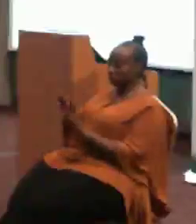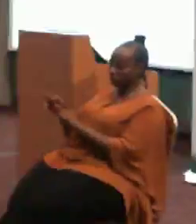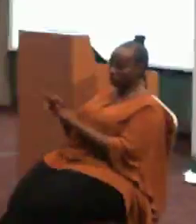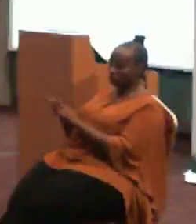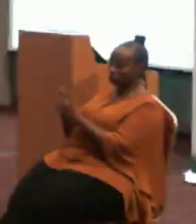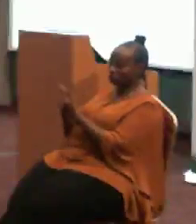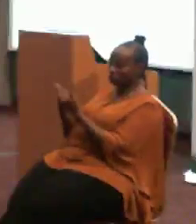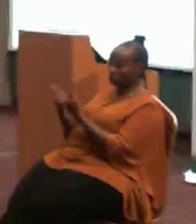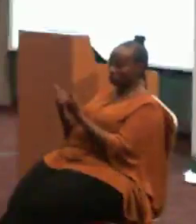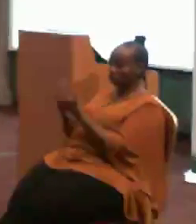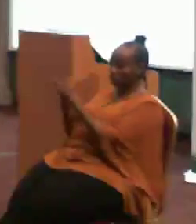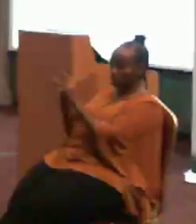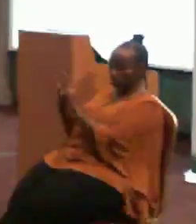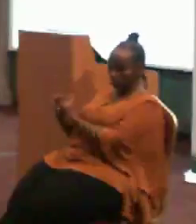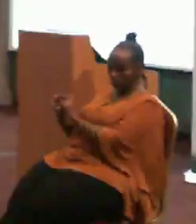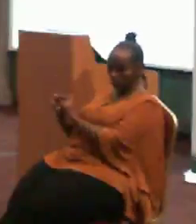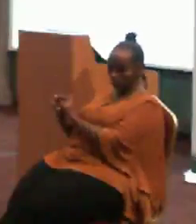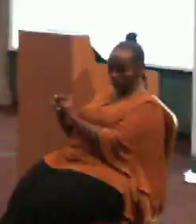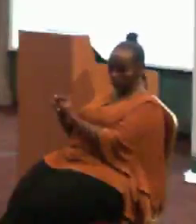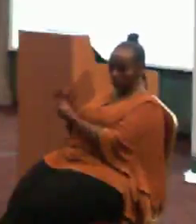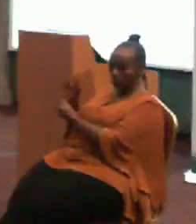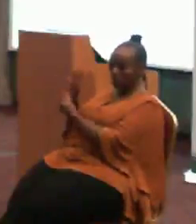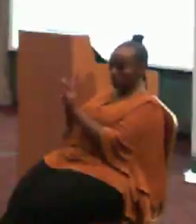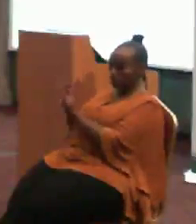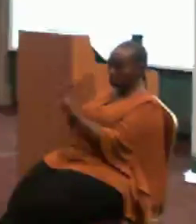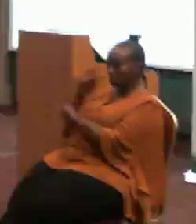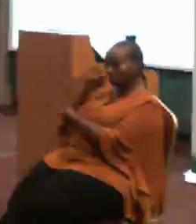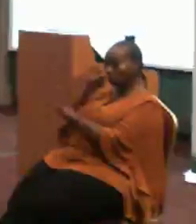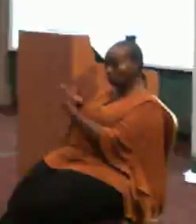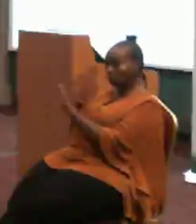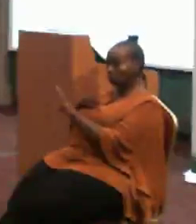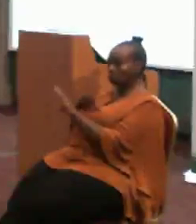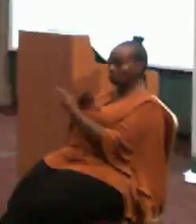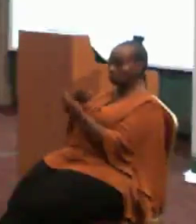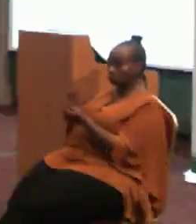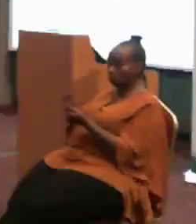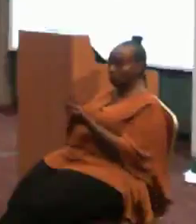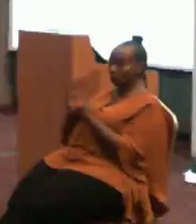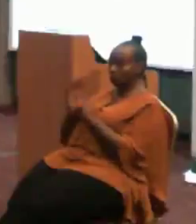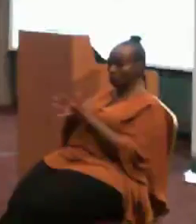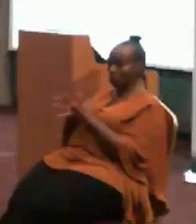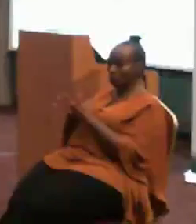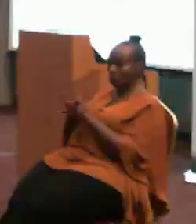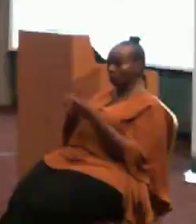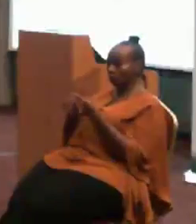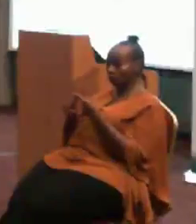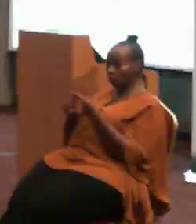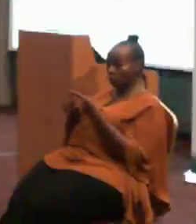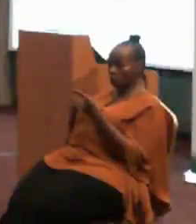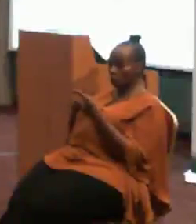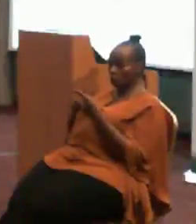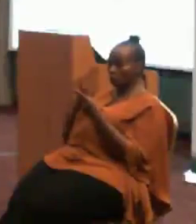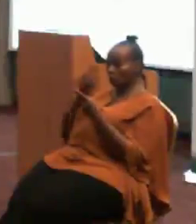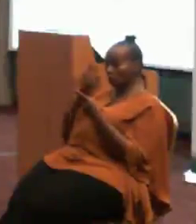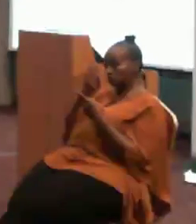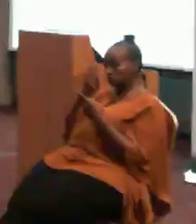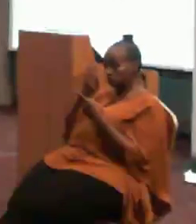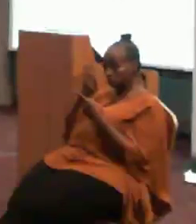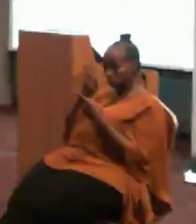Eskom thought it was going to resolve the problem. So what we want to understand is, number one,